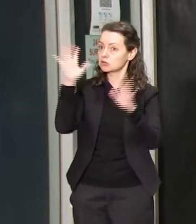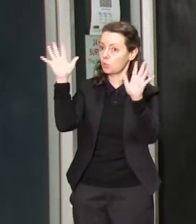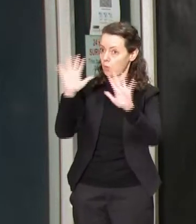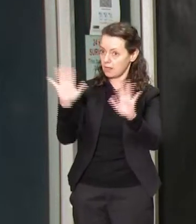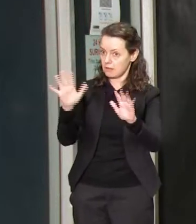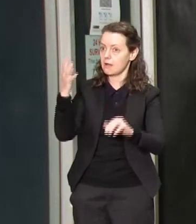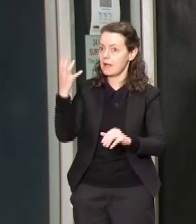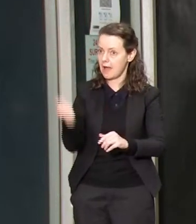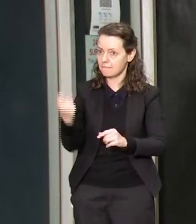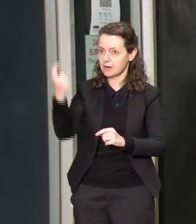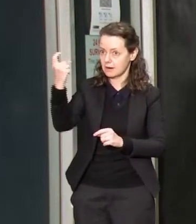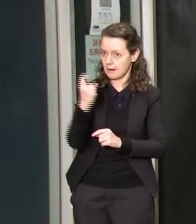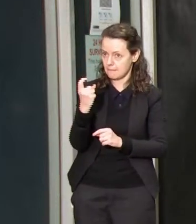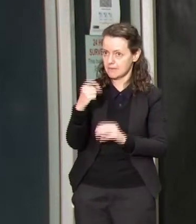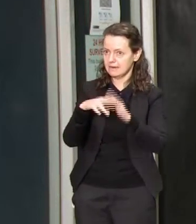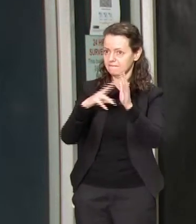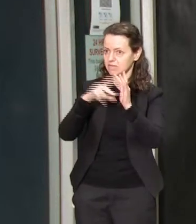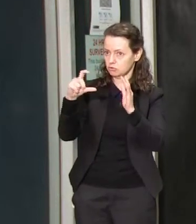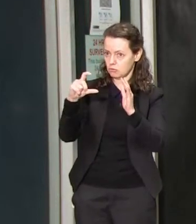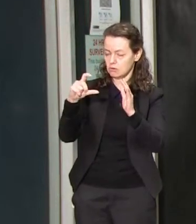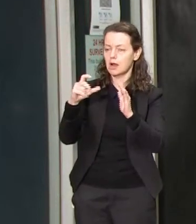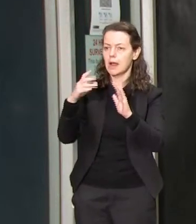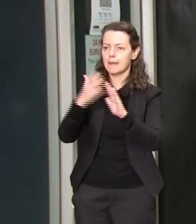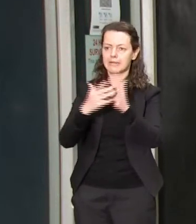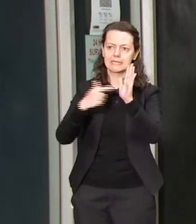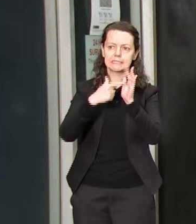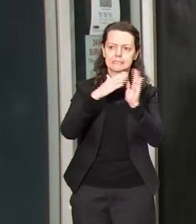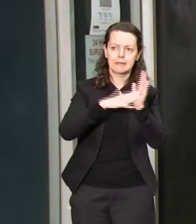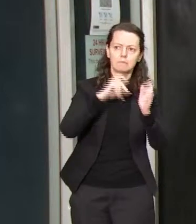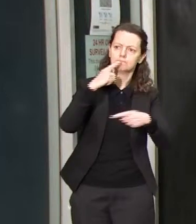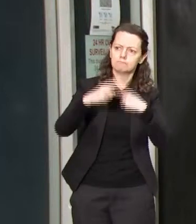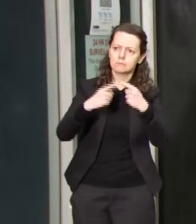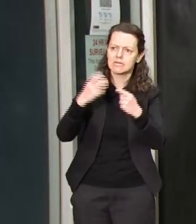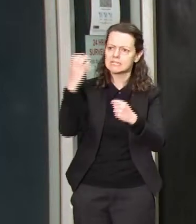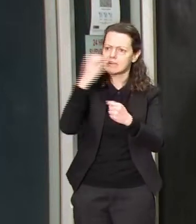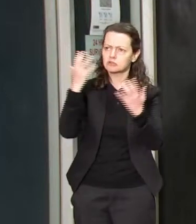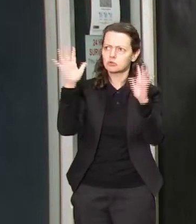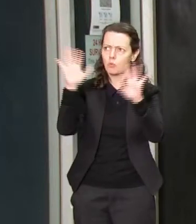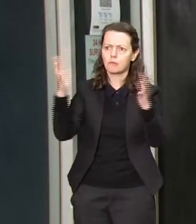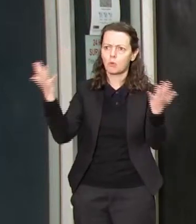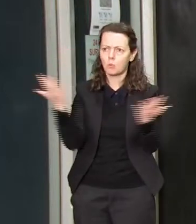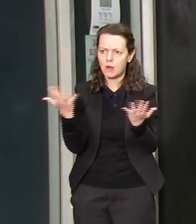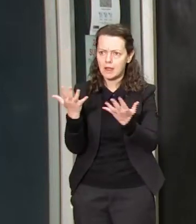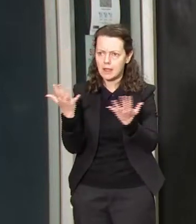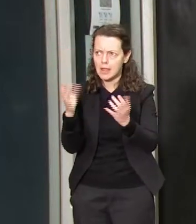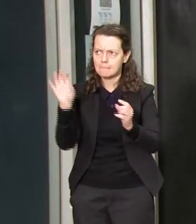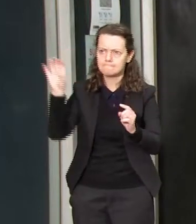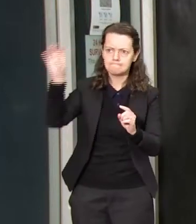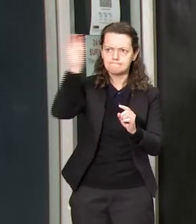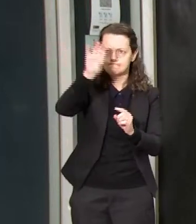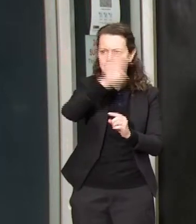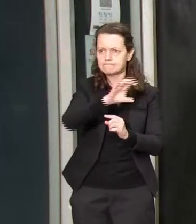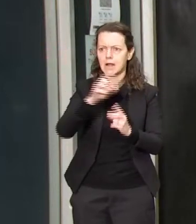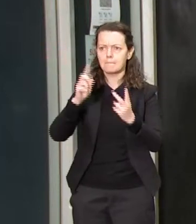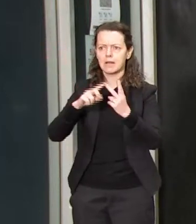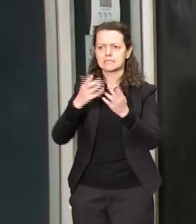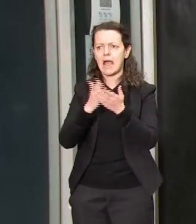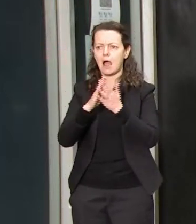Tim is here to go through an update on conditions and also an update on recovery